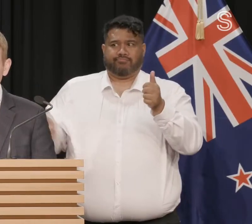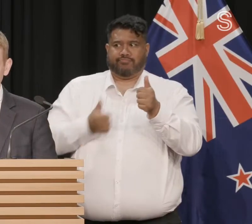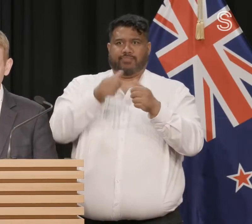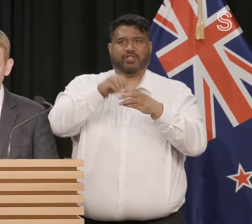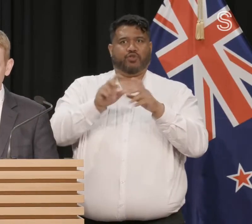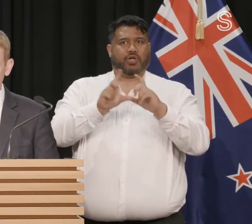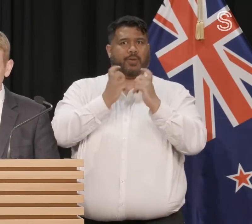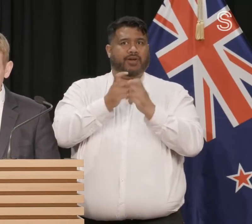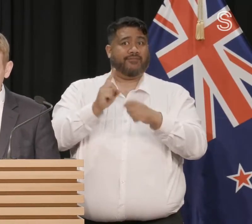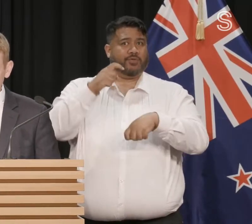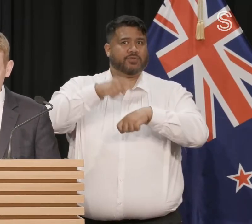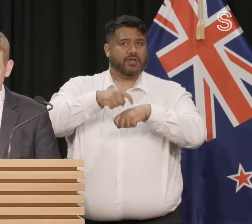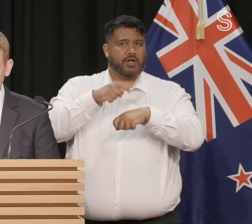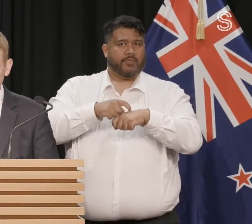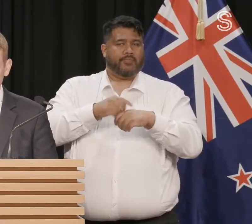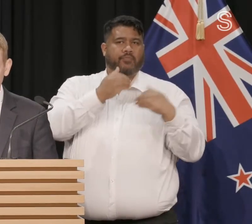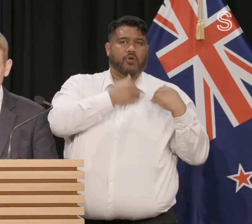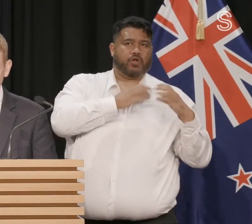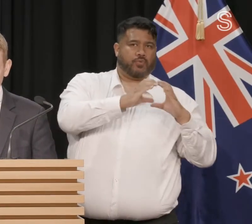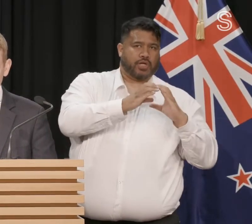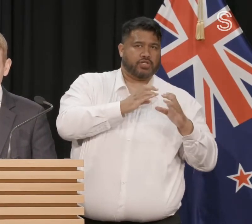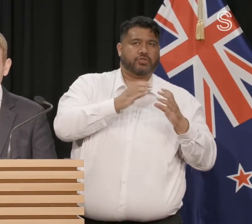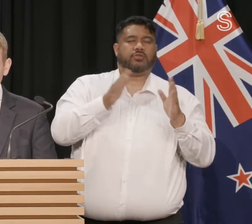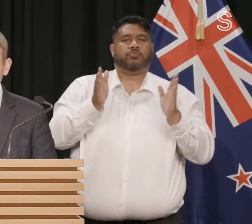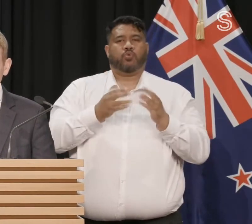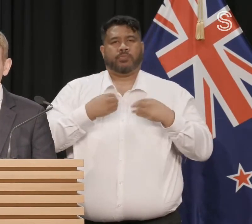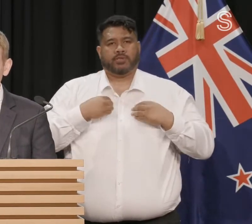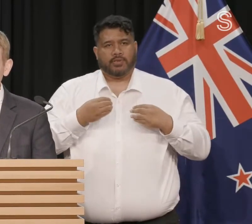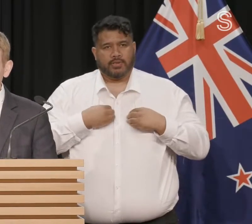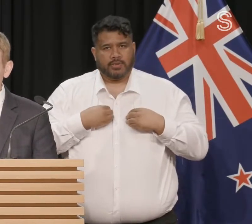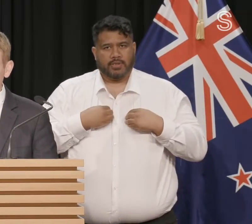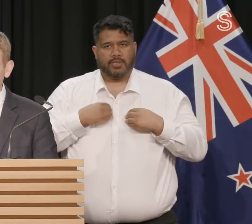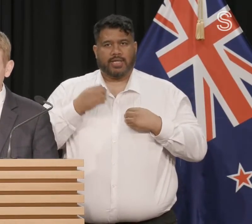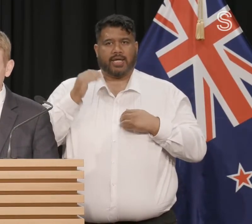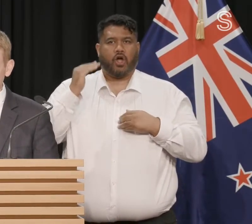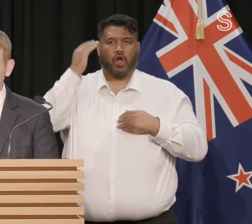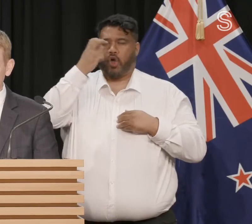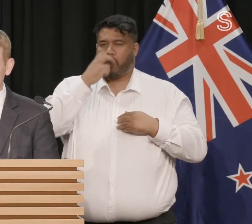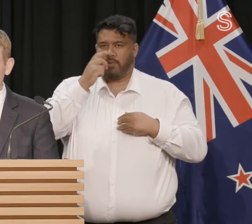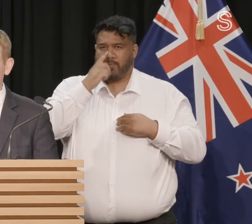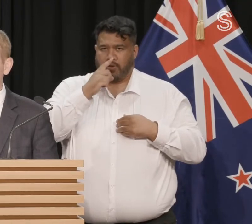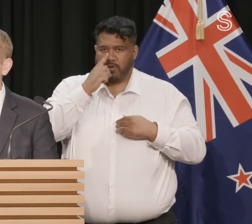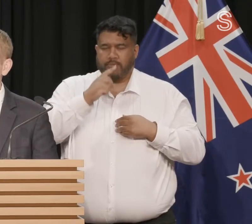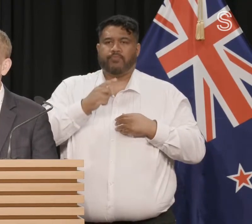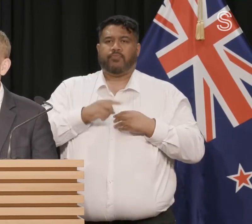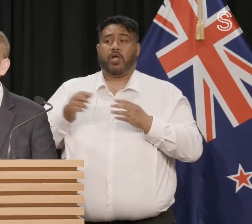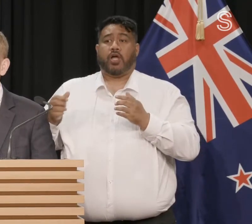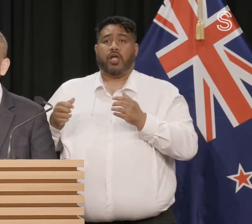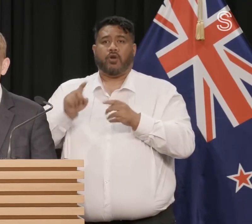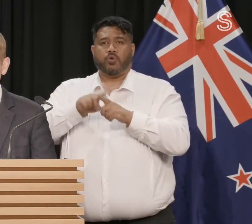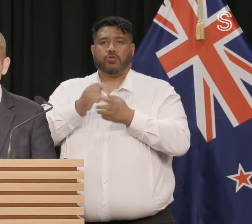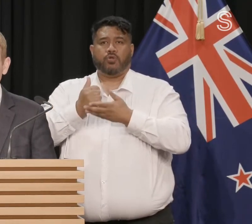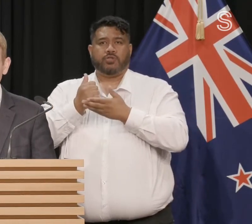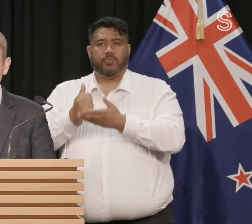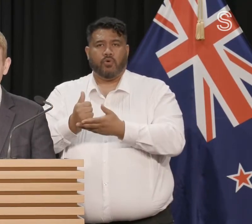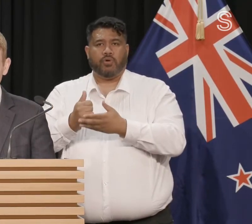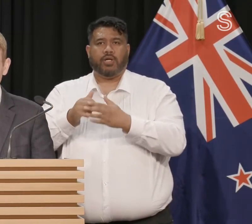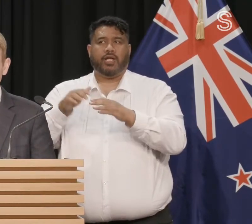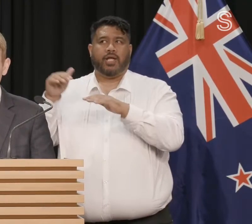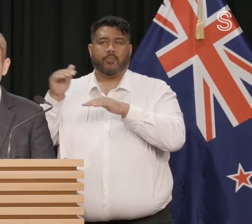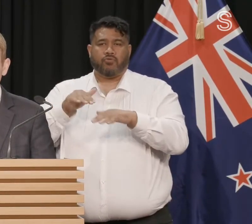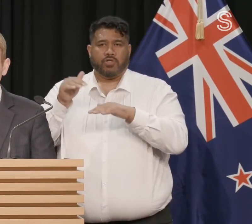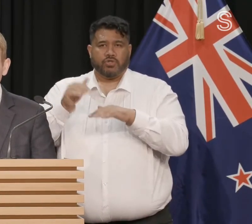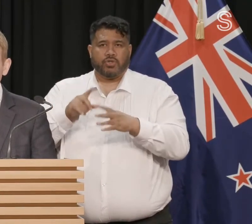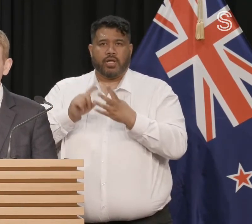Communications, Minister for Small Business, Minister for Seniors, Associate Minister of Immigration and Associate Minister of Treaty of Waitangi